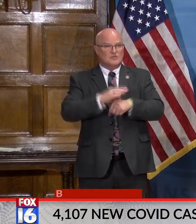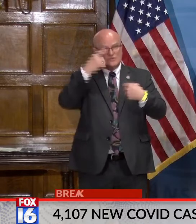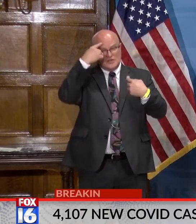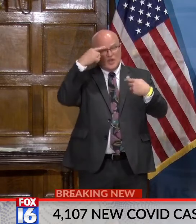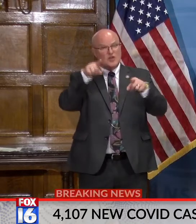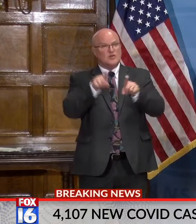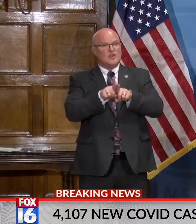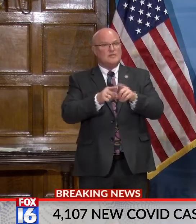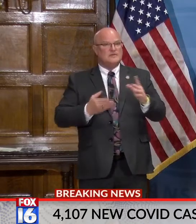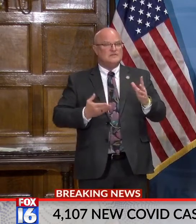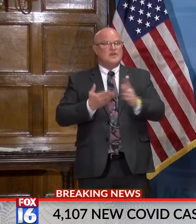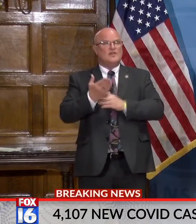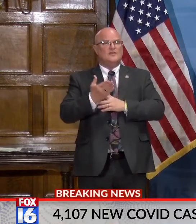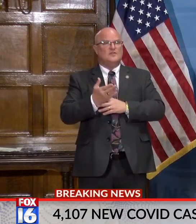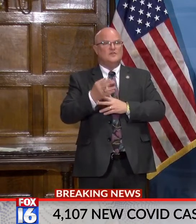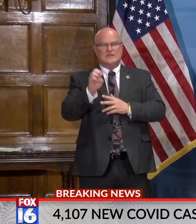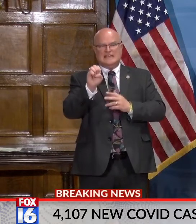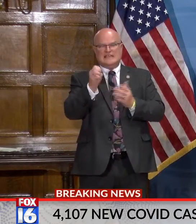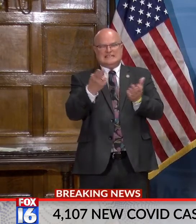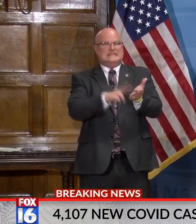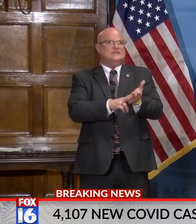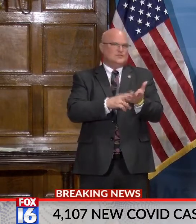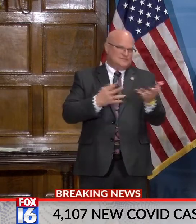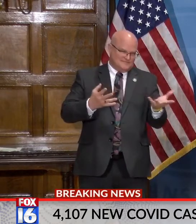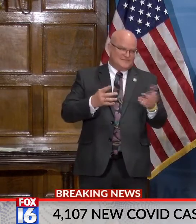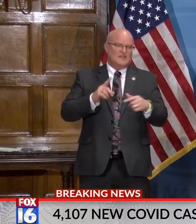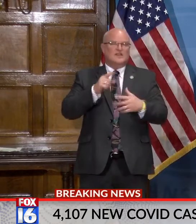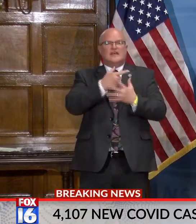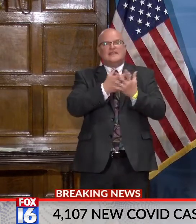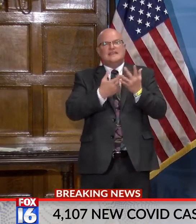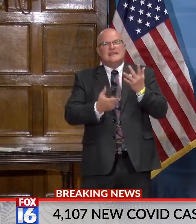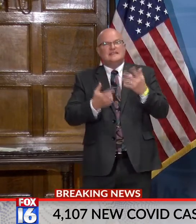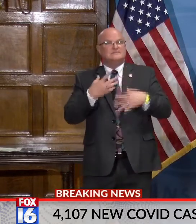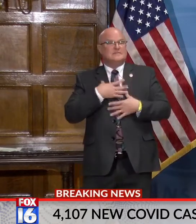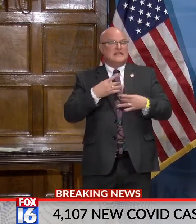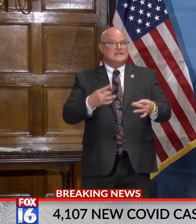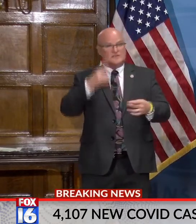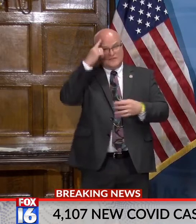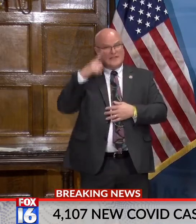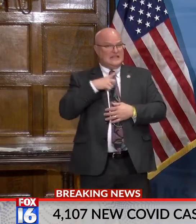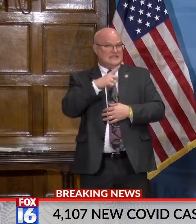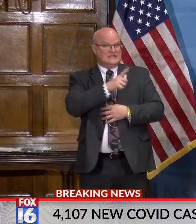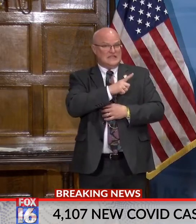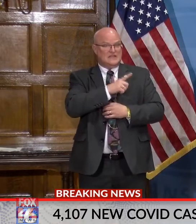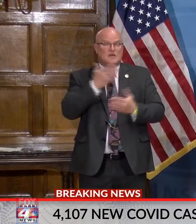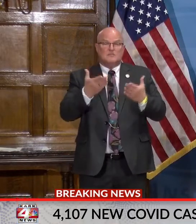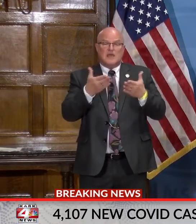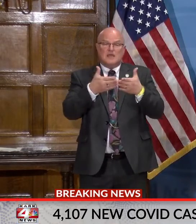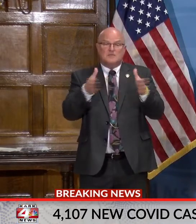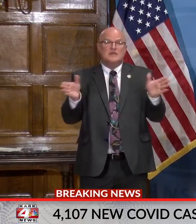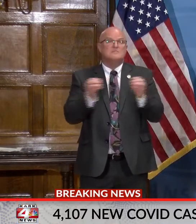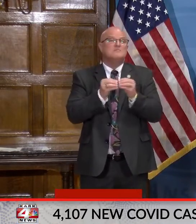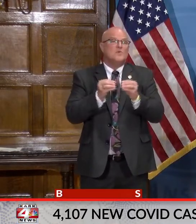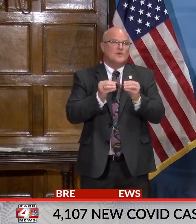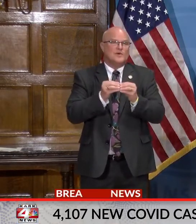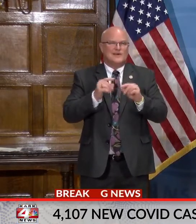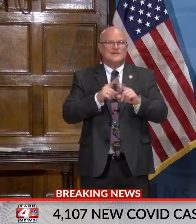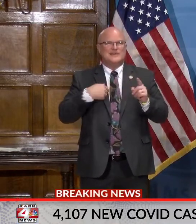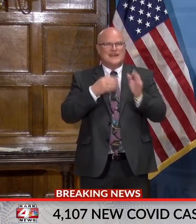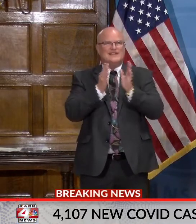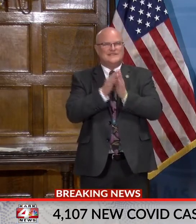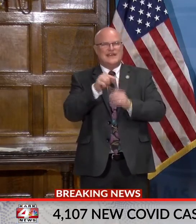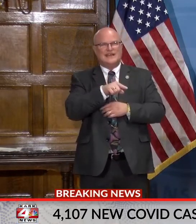agreements through e-signature. And so these are all of interest to them. It could be broader than that, but I've asked